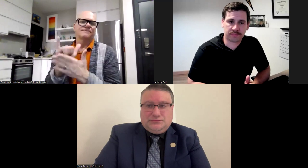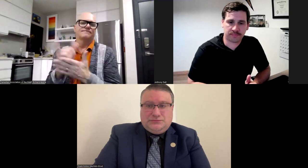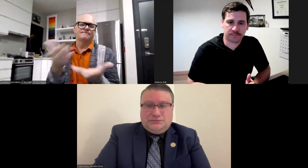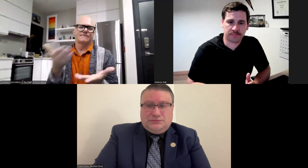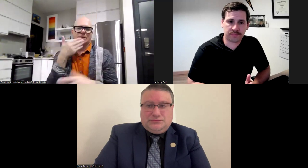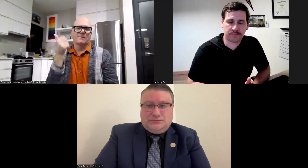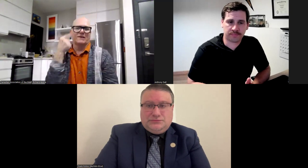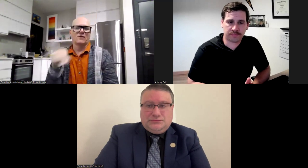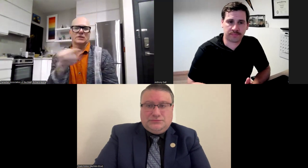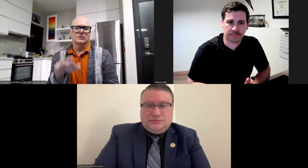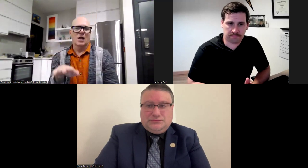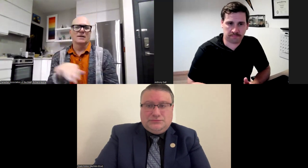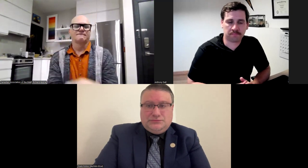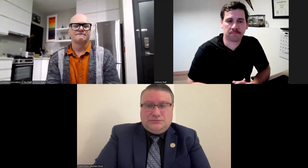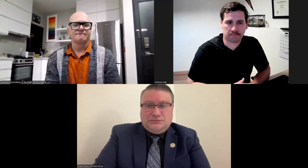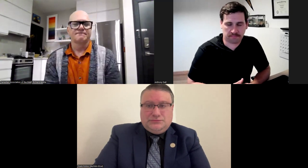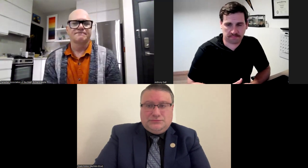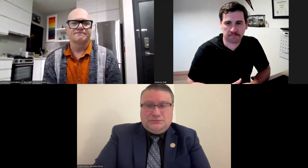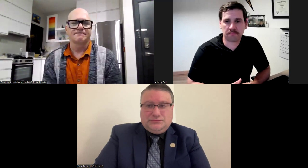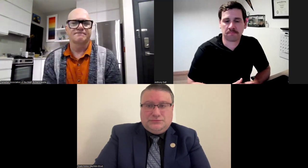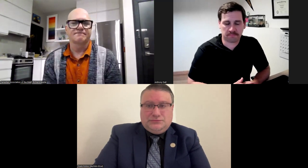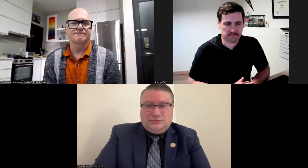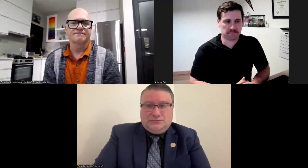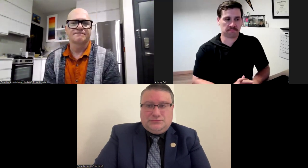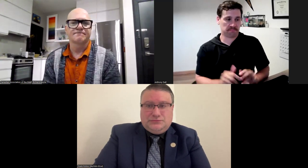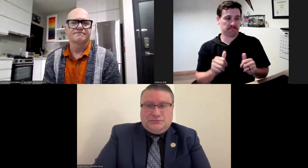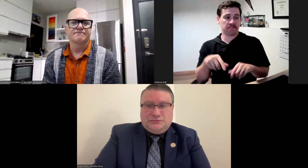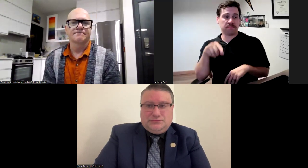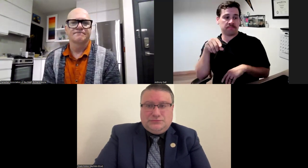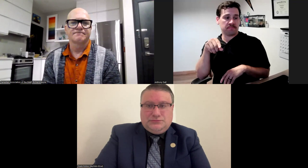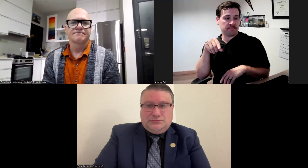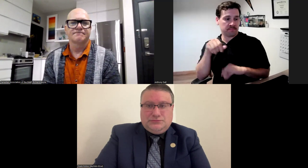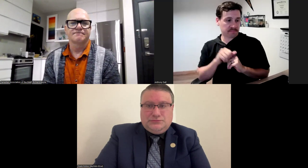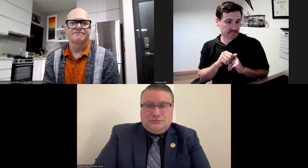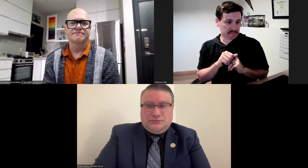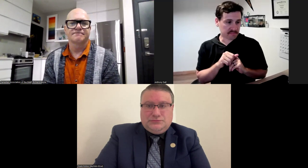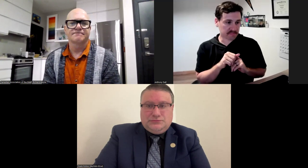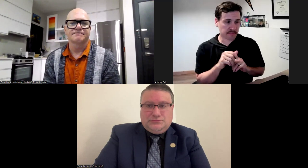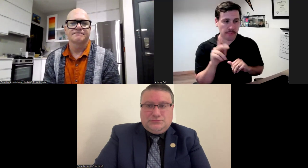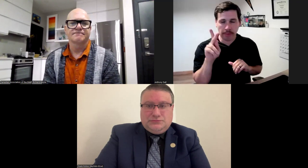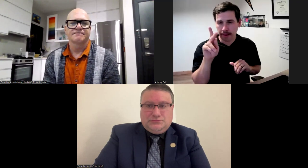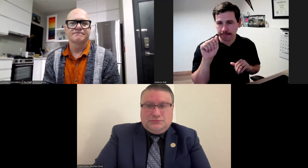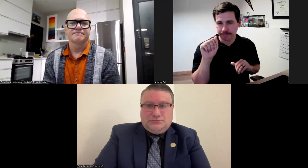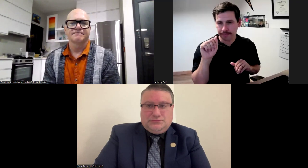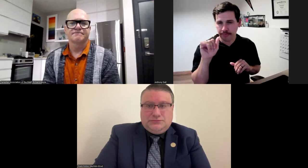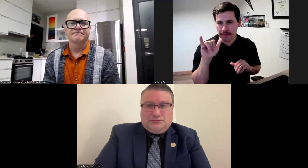that's where you see inspiration, that's where you see growth, that's where you see children playing off of each other and learning language.